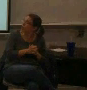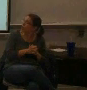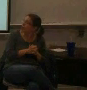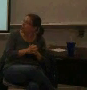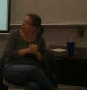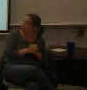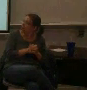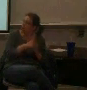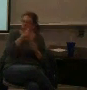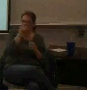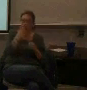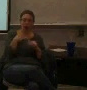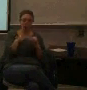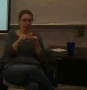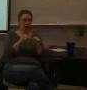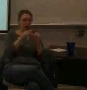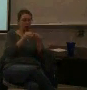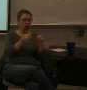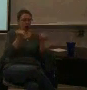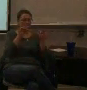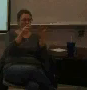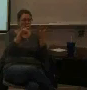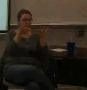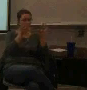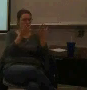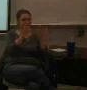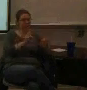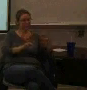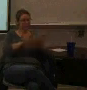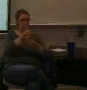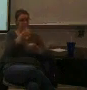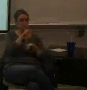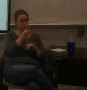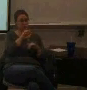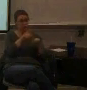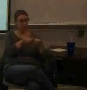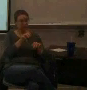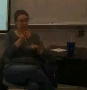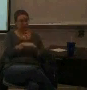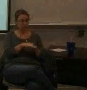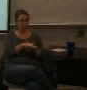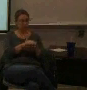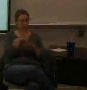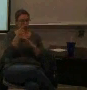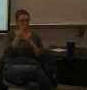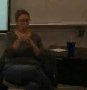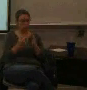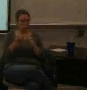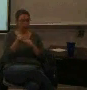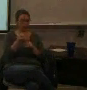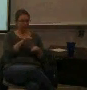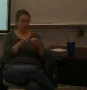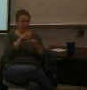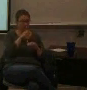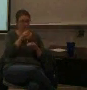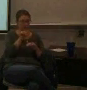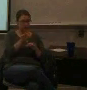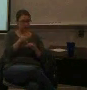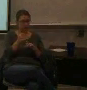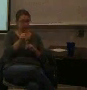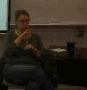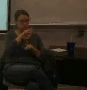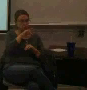Because there's this continuous evaporation, the chemistry is really dependent upon what the chemistry is of